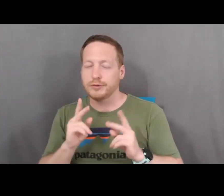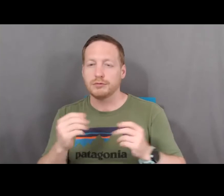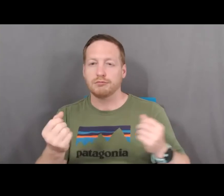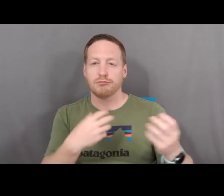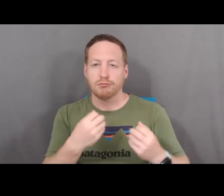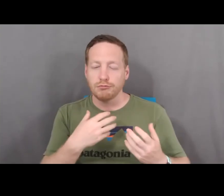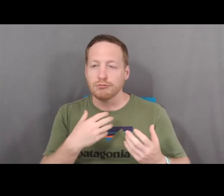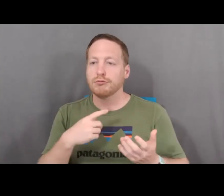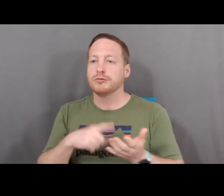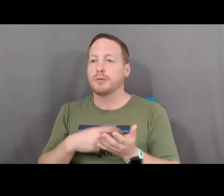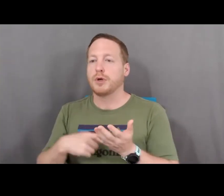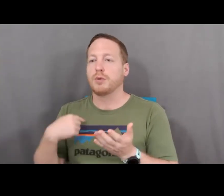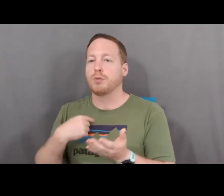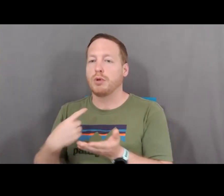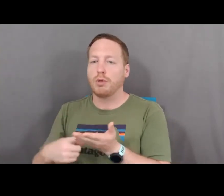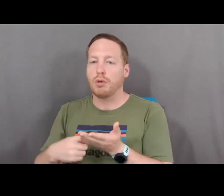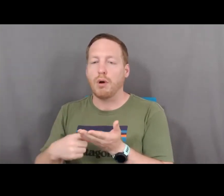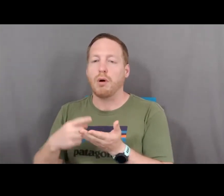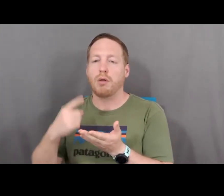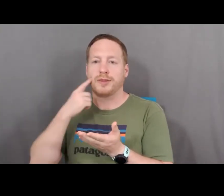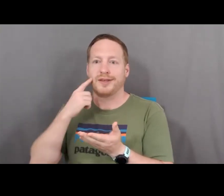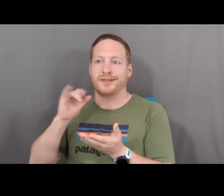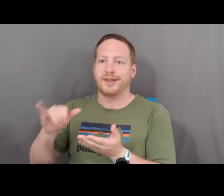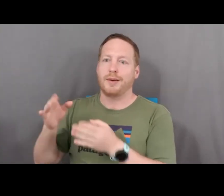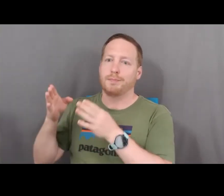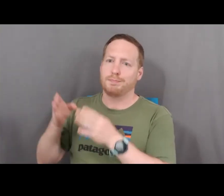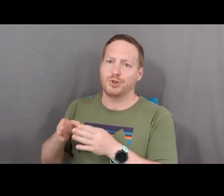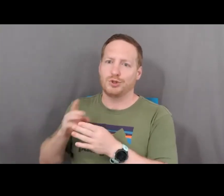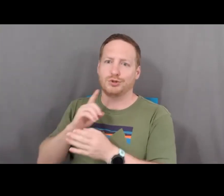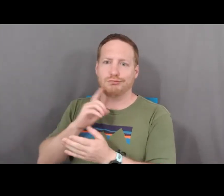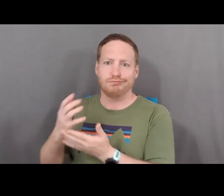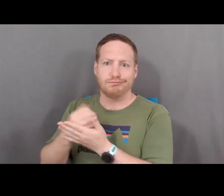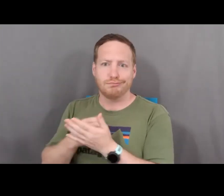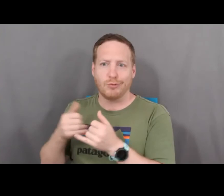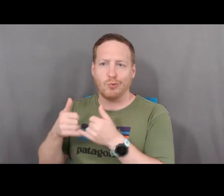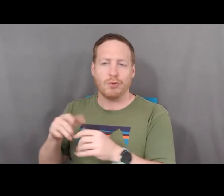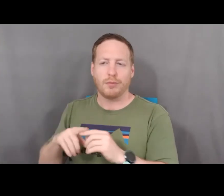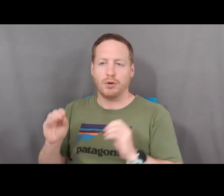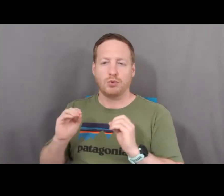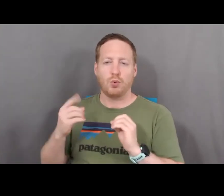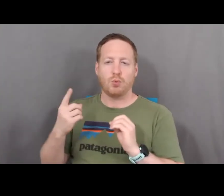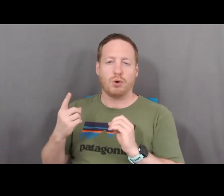And we usually have several people, 2 or 3 people will send us comments about a person. We'll get to,